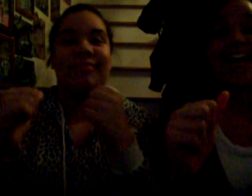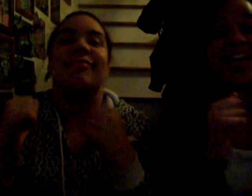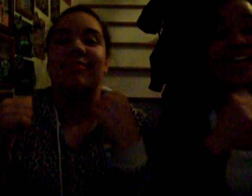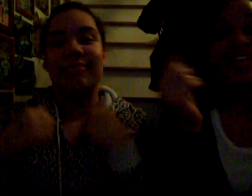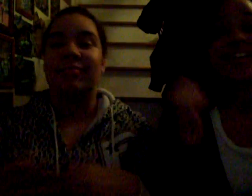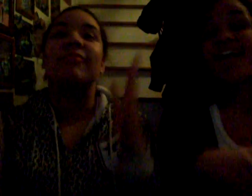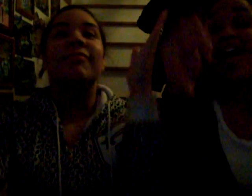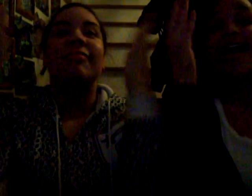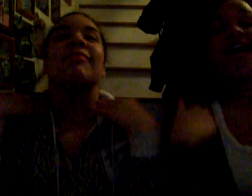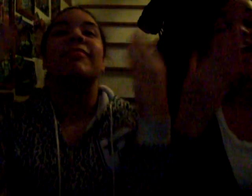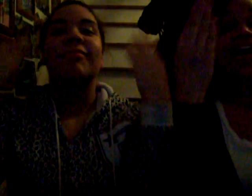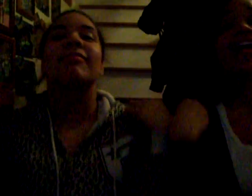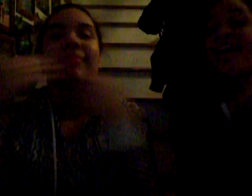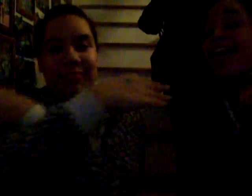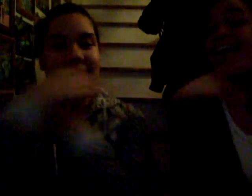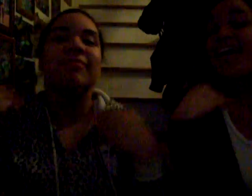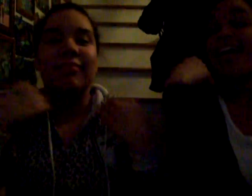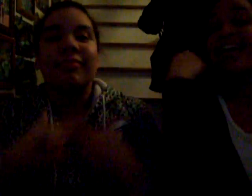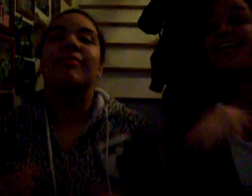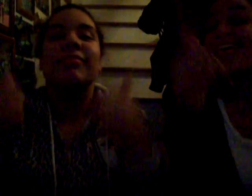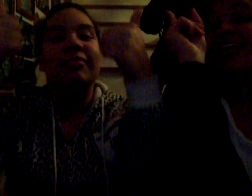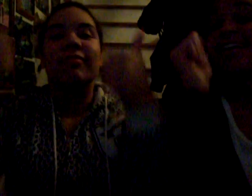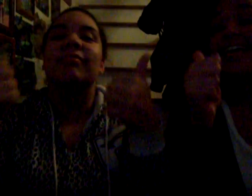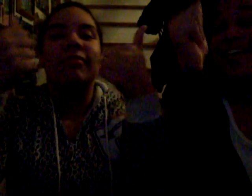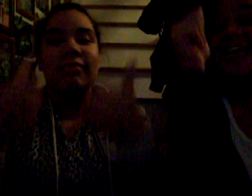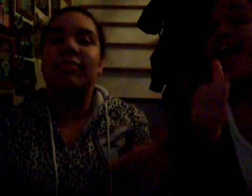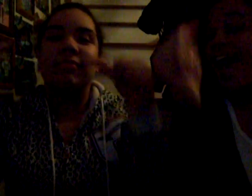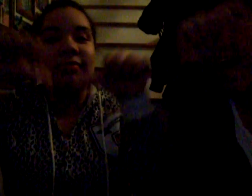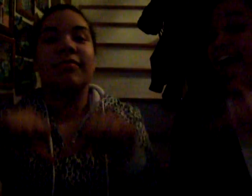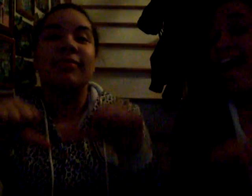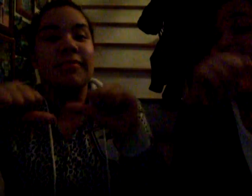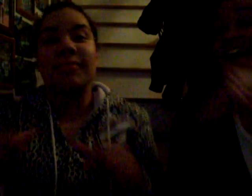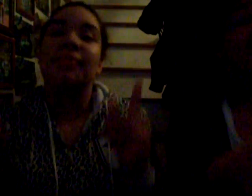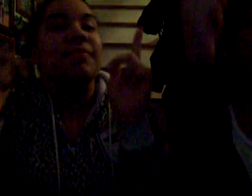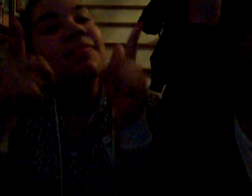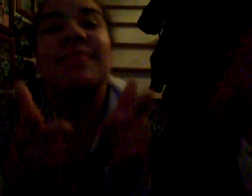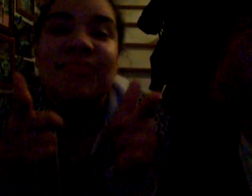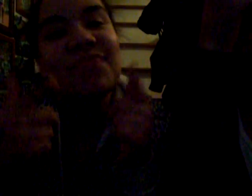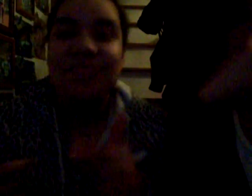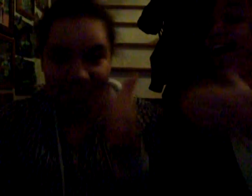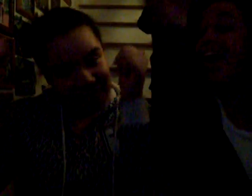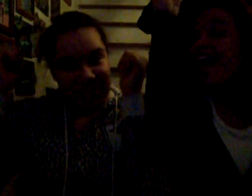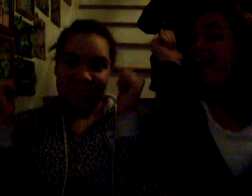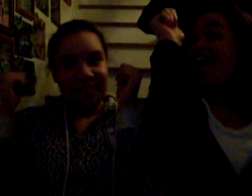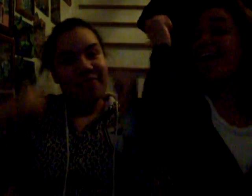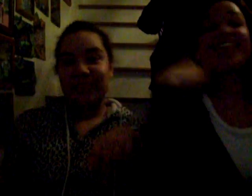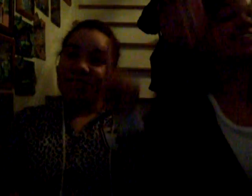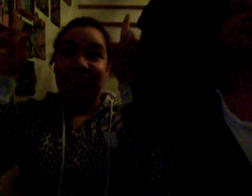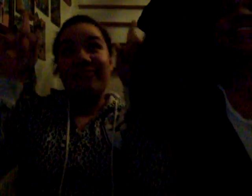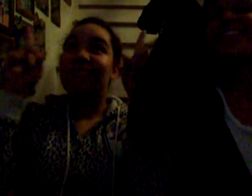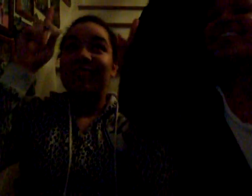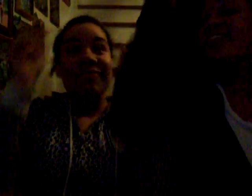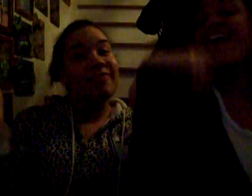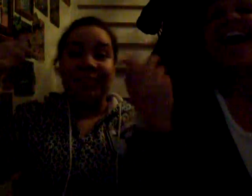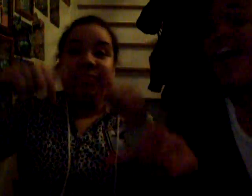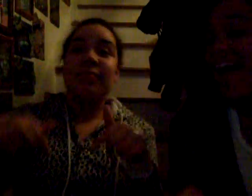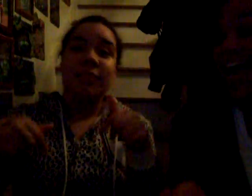Cause you're hot then you're cold You're yes then you're no You're in then you're out You're up then you're